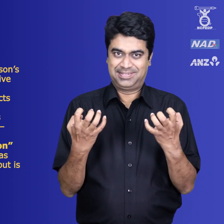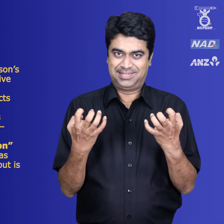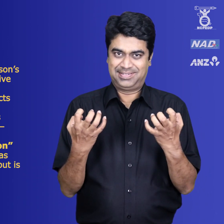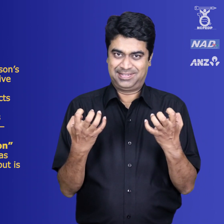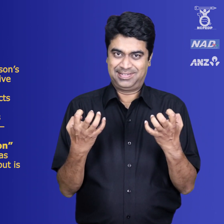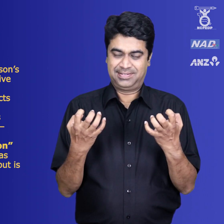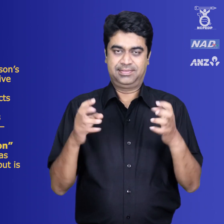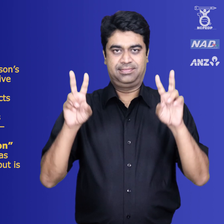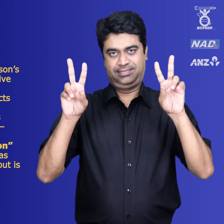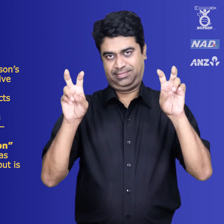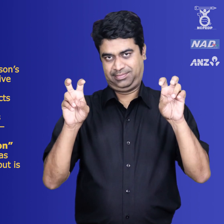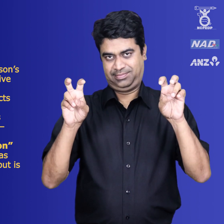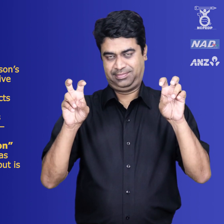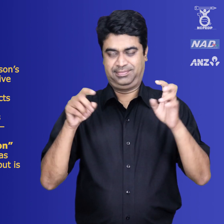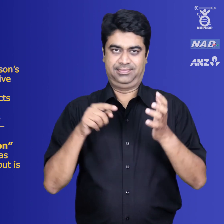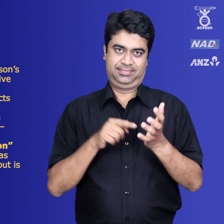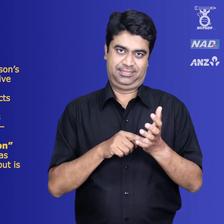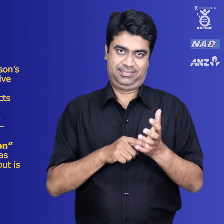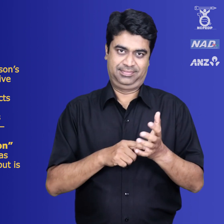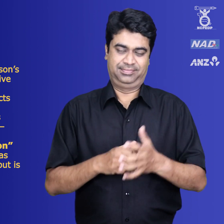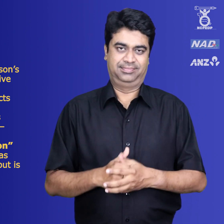leprosy cured person.